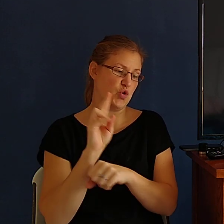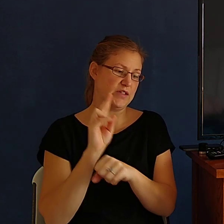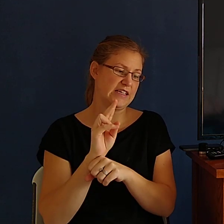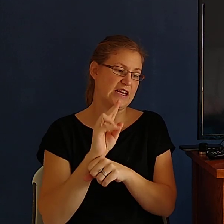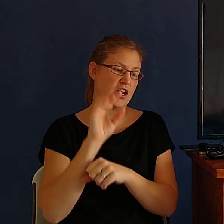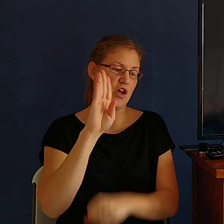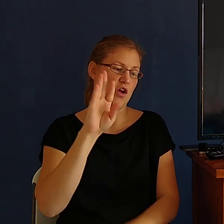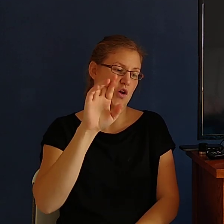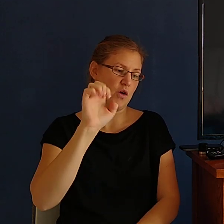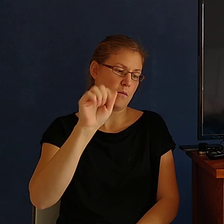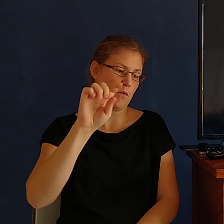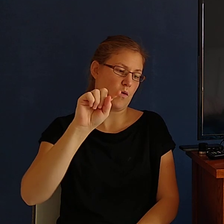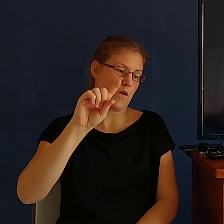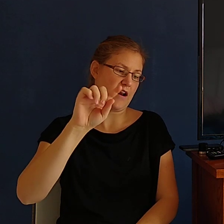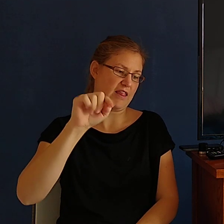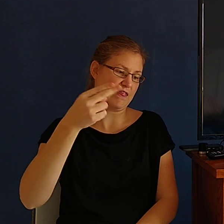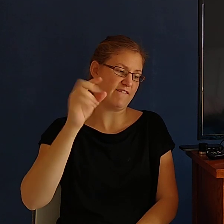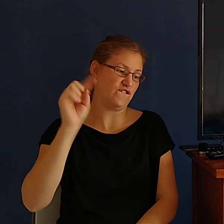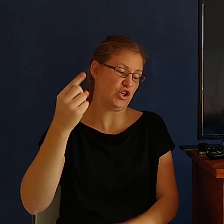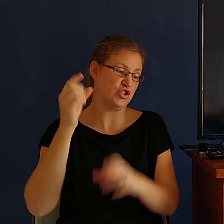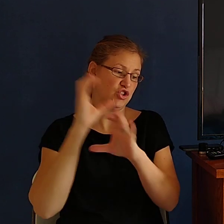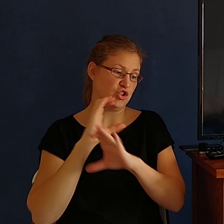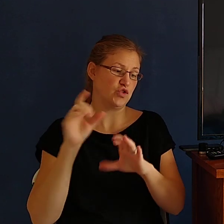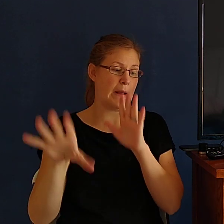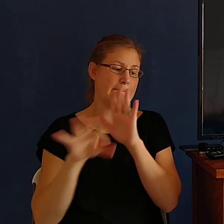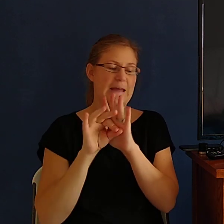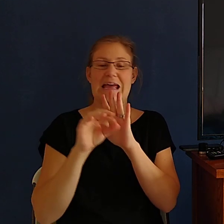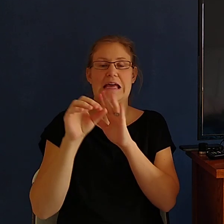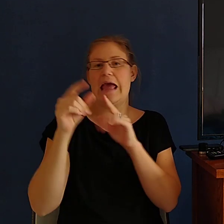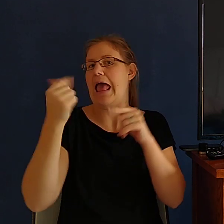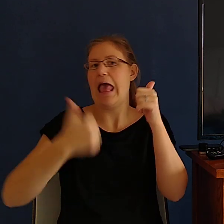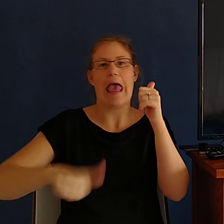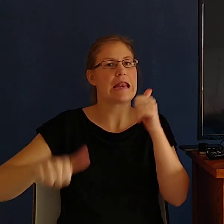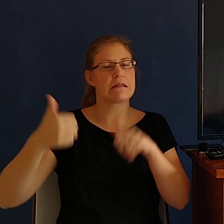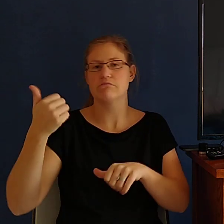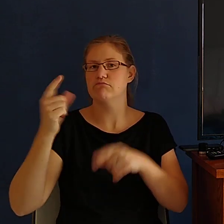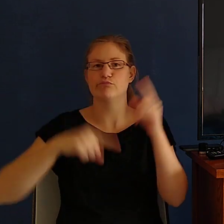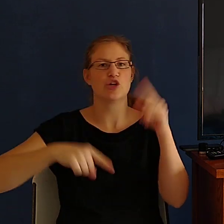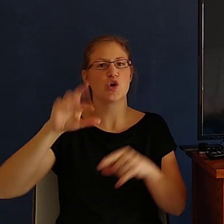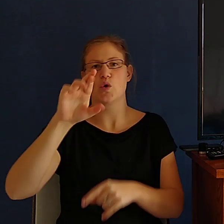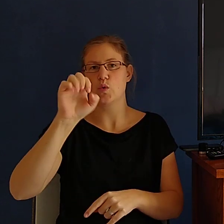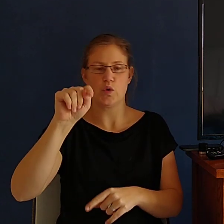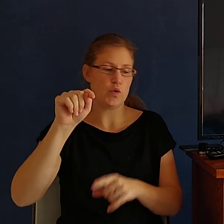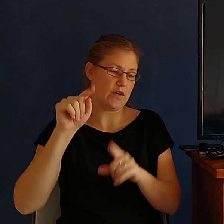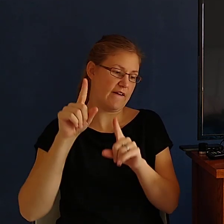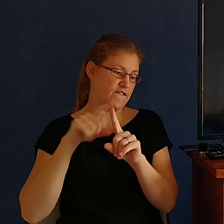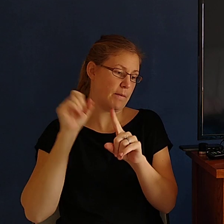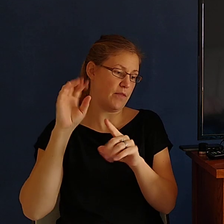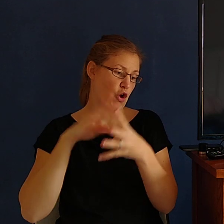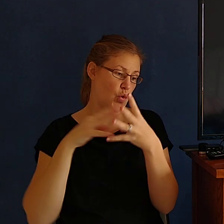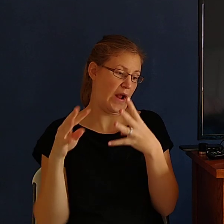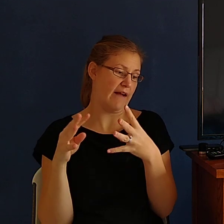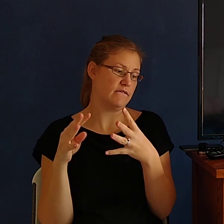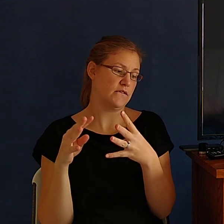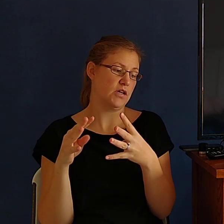first arbitrarily choose a root from the vertices of the graph. So in the exam or in the code, I'll give you this